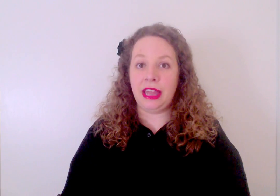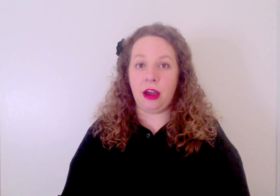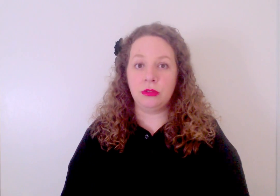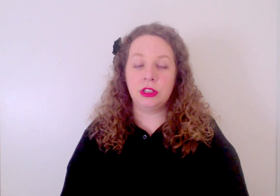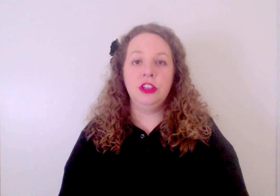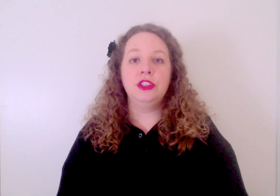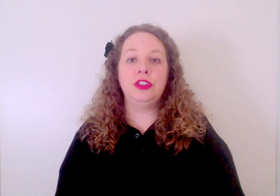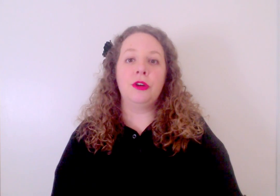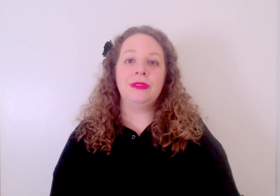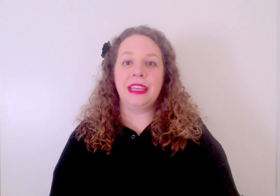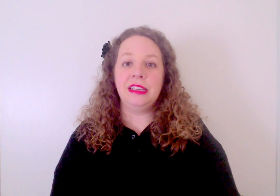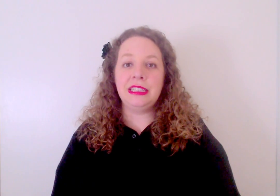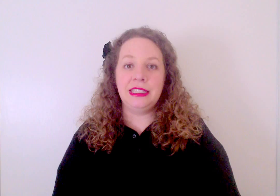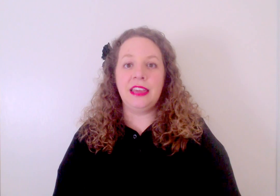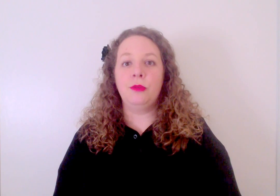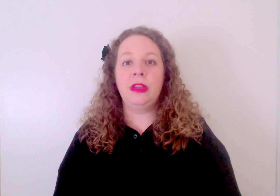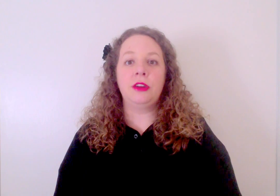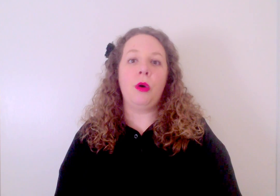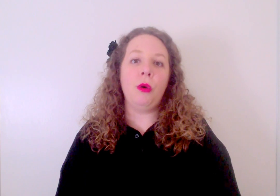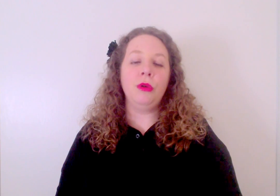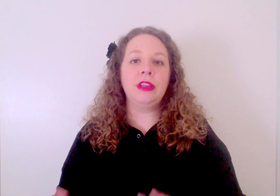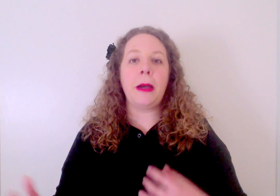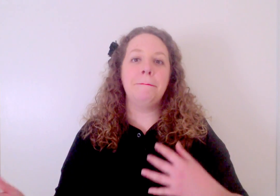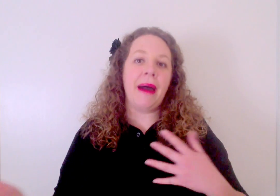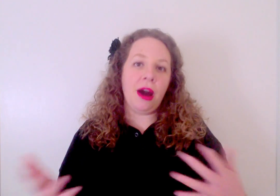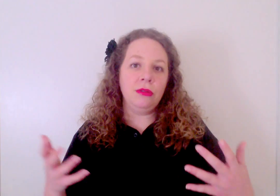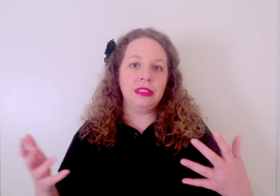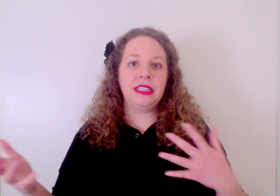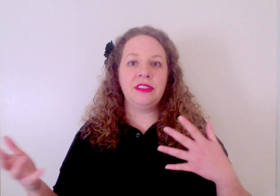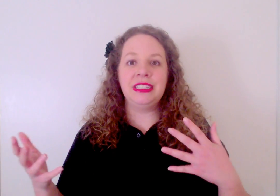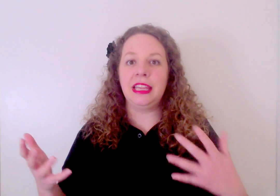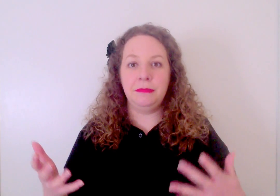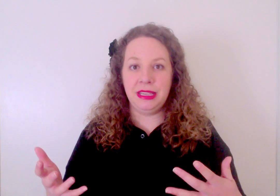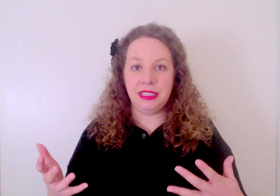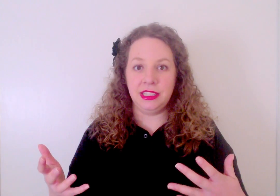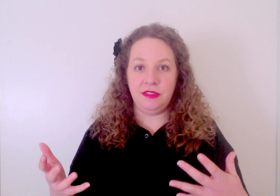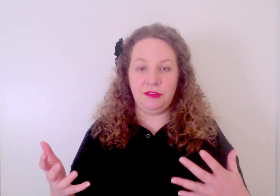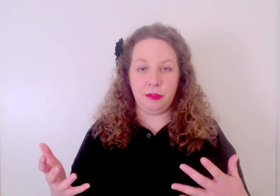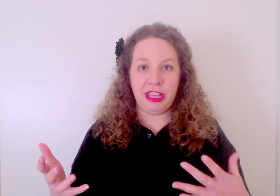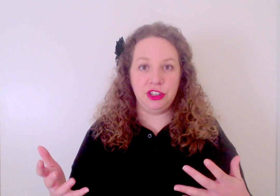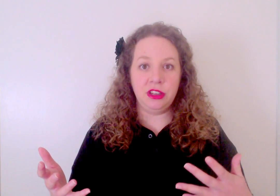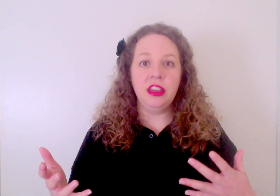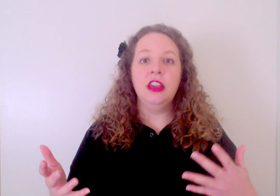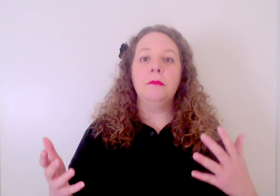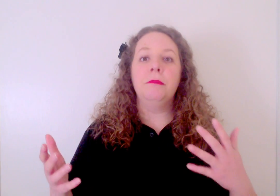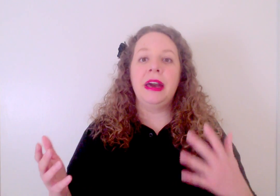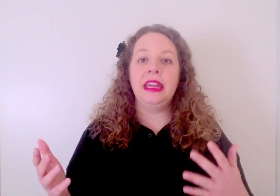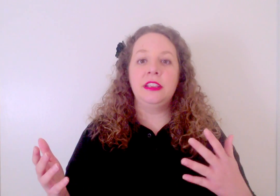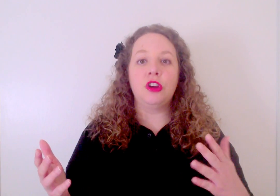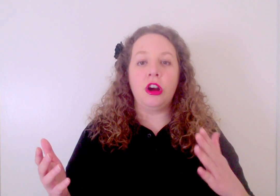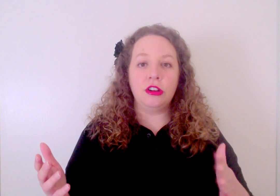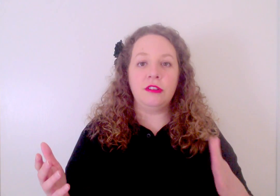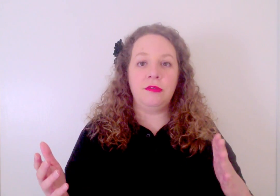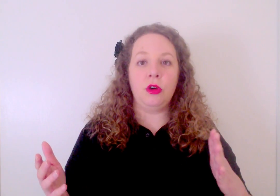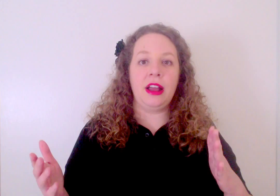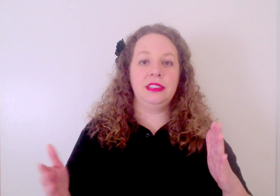out. So scientists say that we can hold about 7 to 10 pieces of information, but it is harder for us to